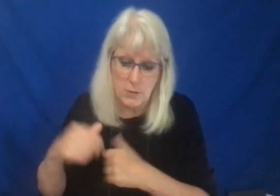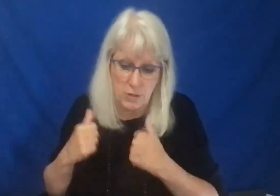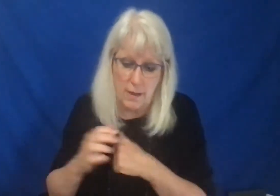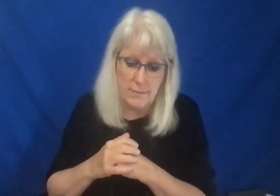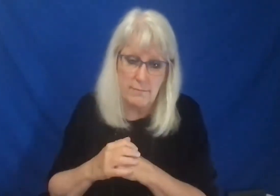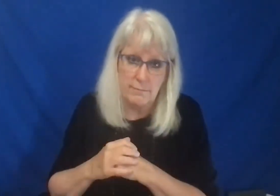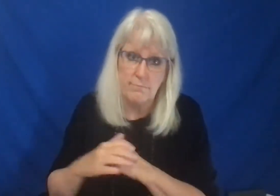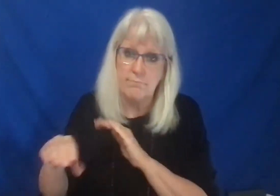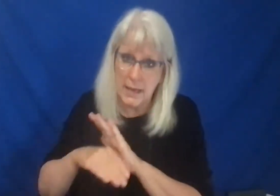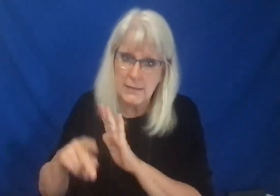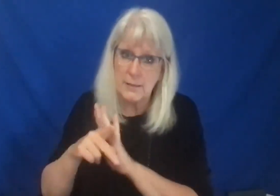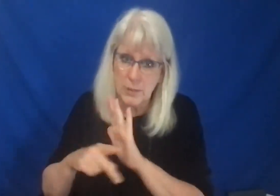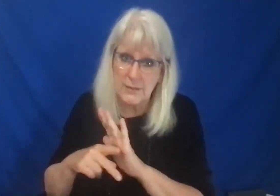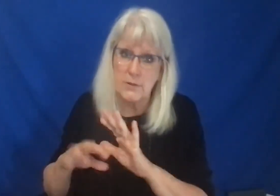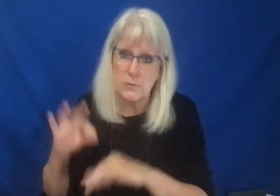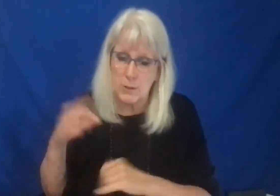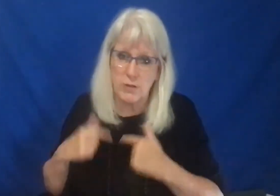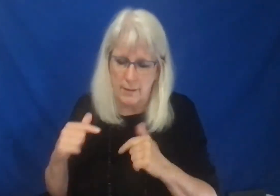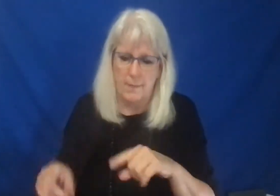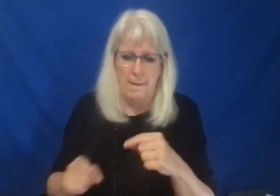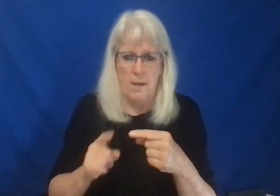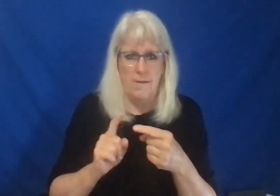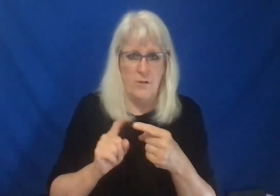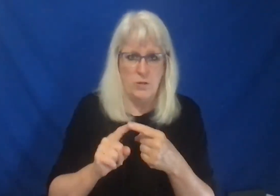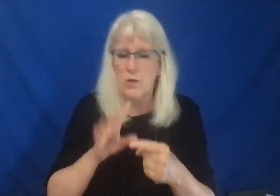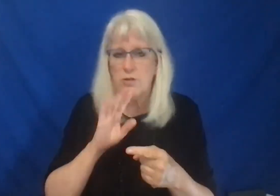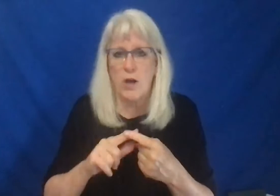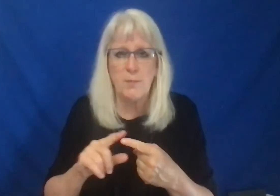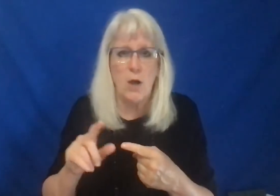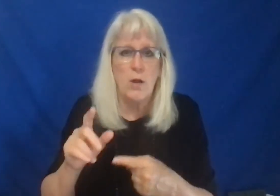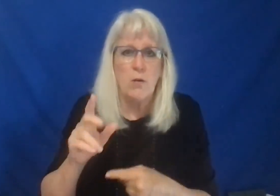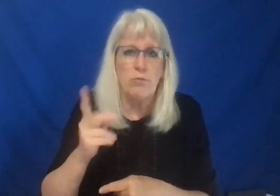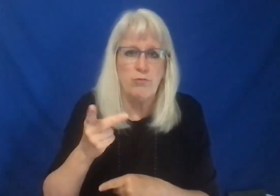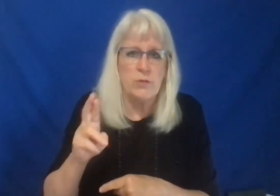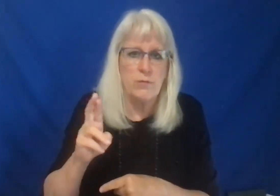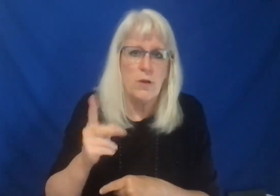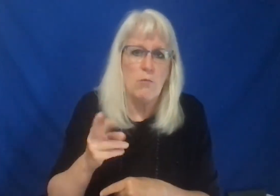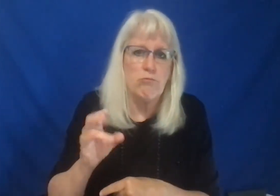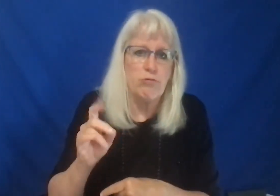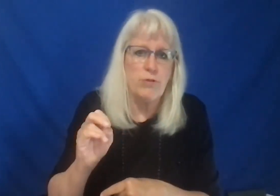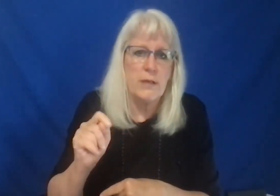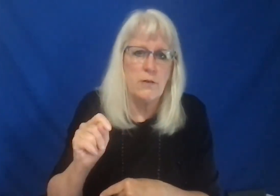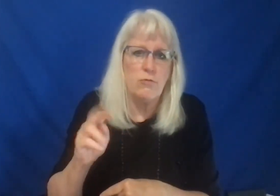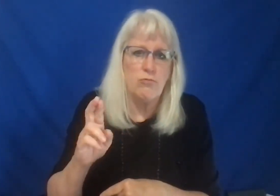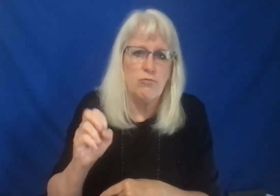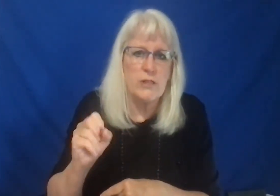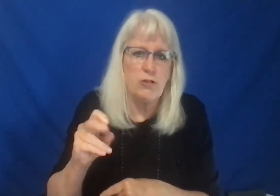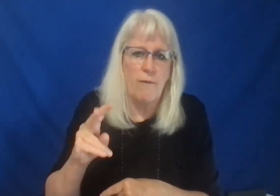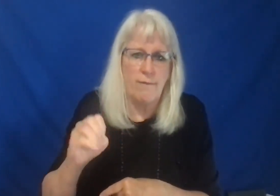life. So the first one talks about a prudent reserve, and in the text it talks about a prudent financial